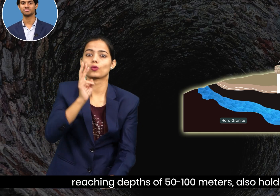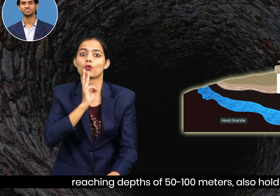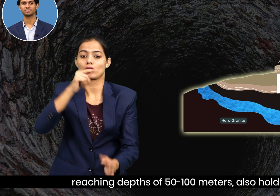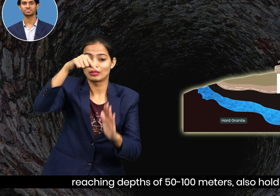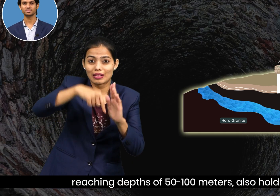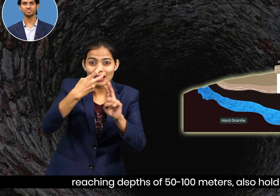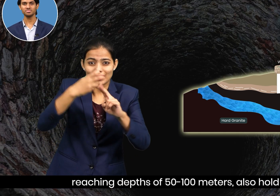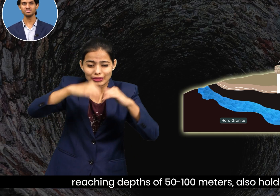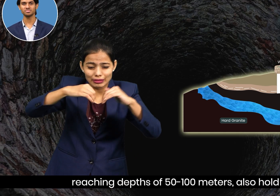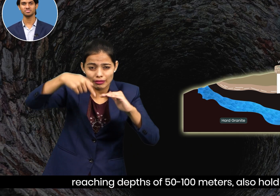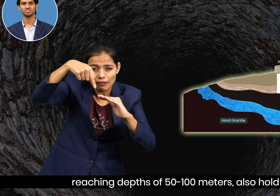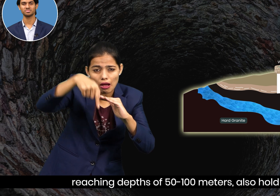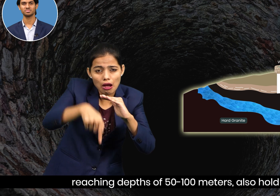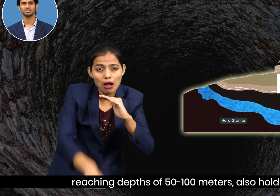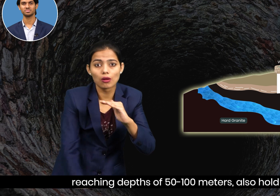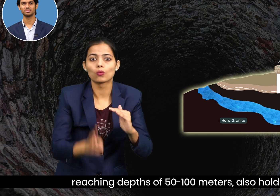water.